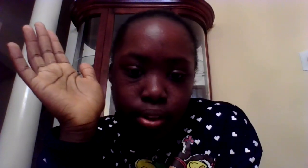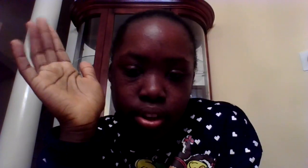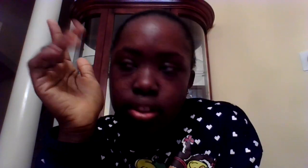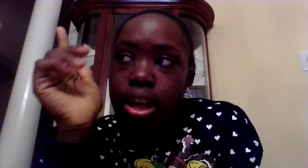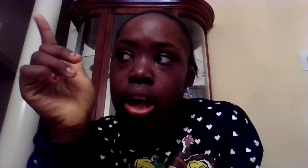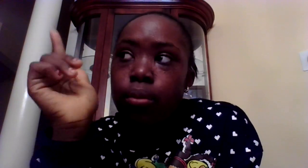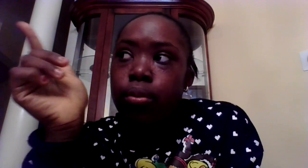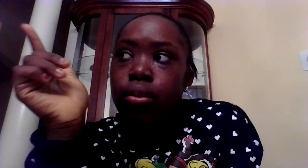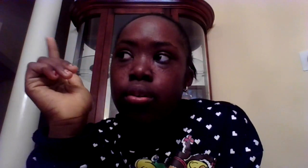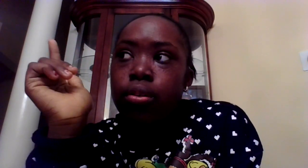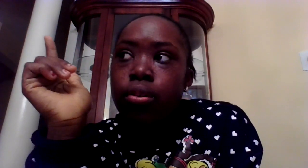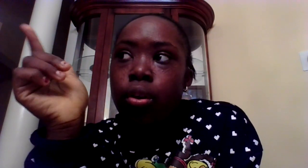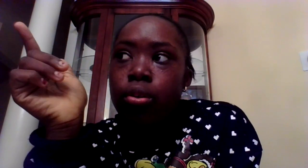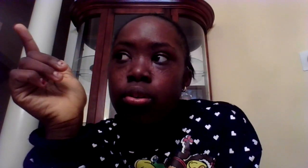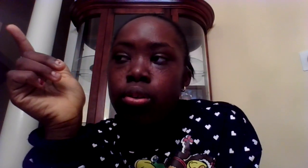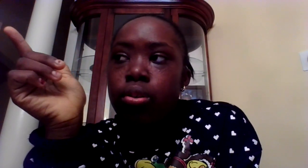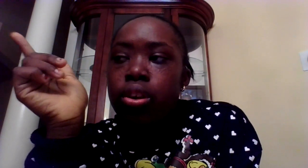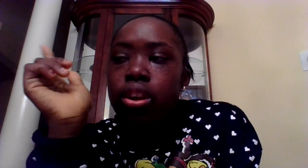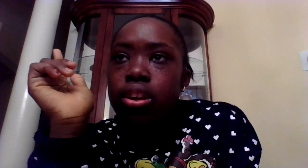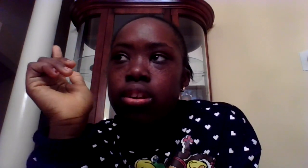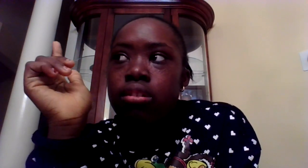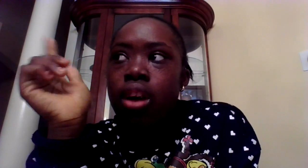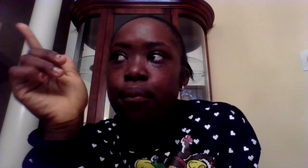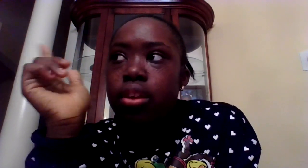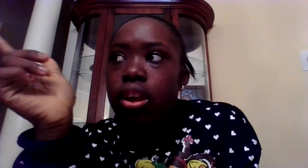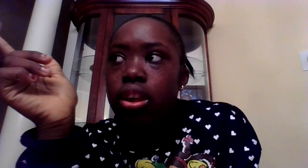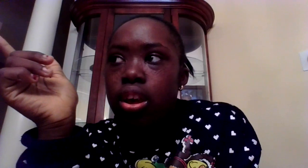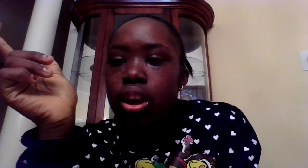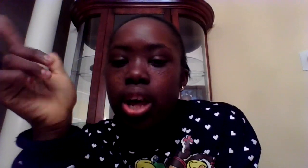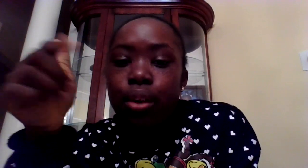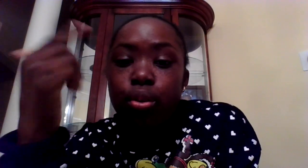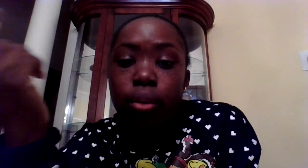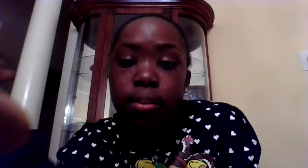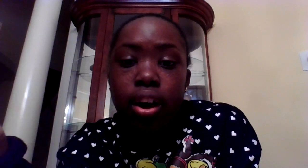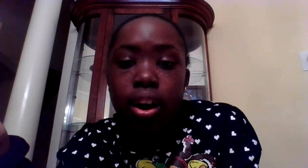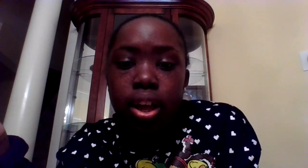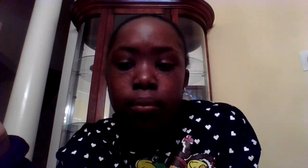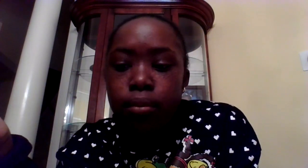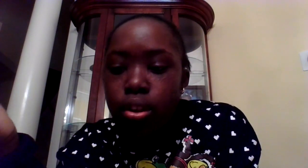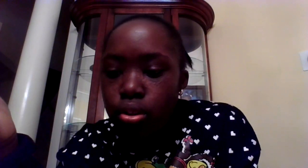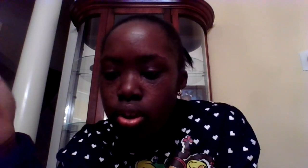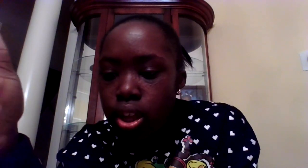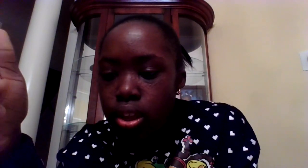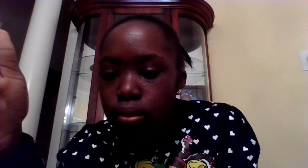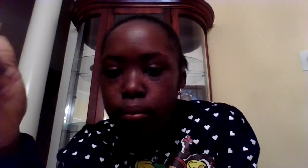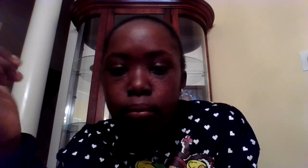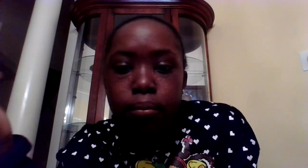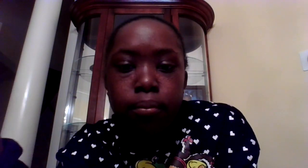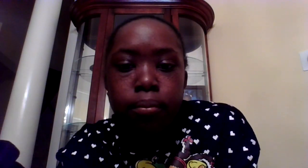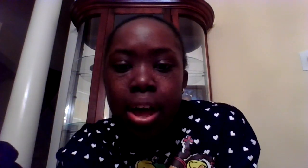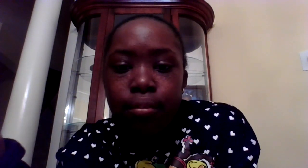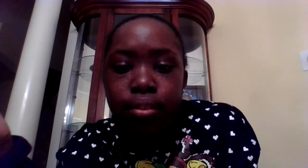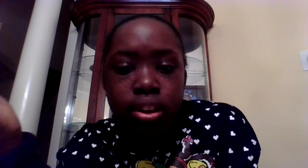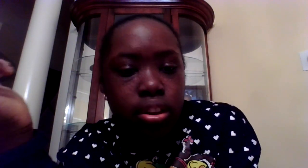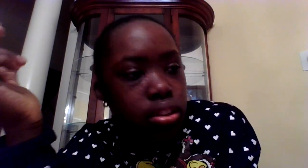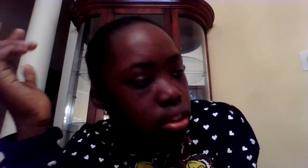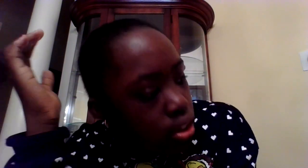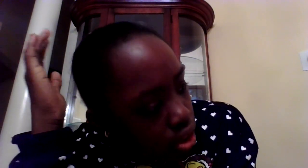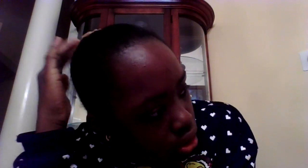breakfast, I will go to cafeteria. I don't time to eat breakfast.